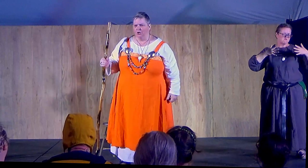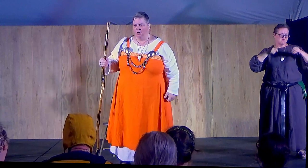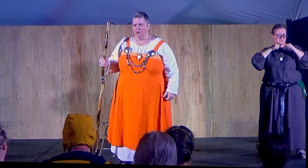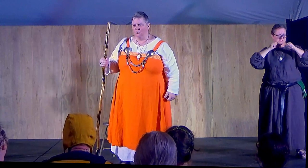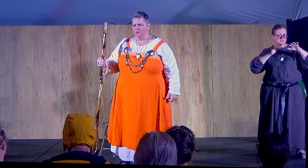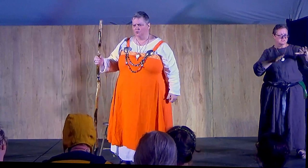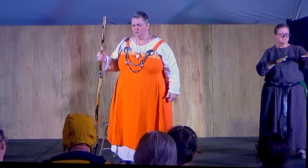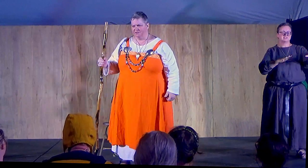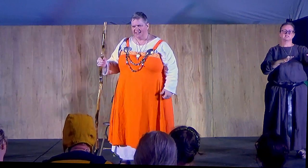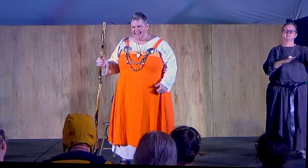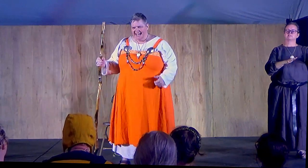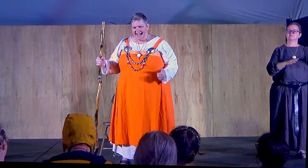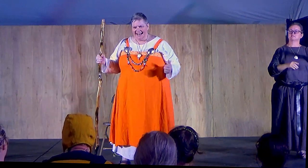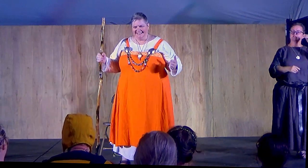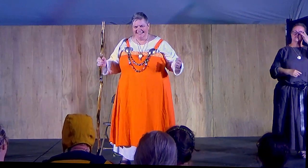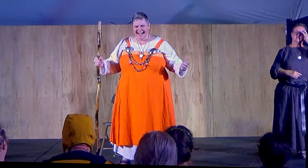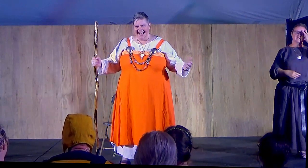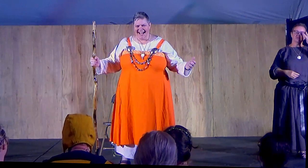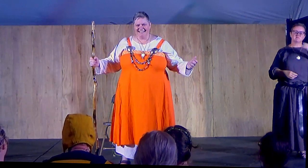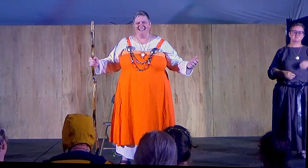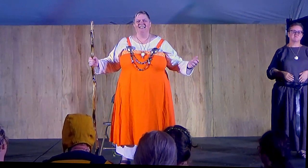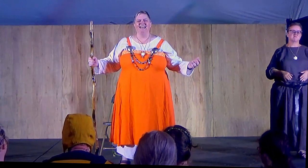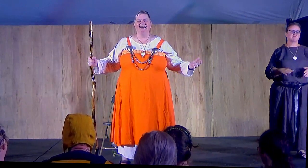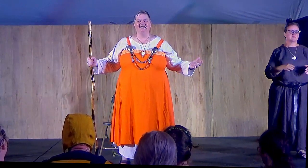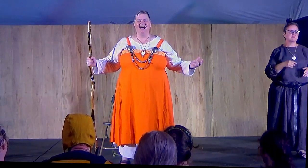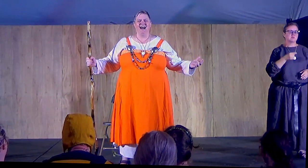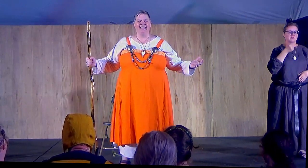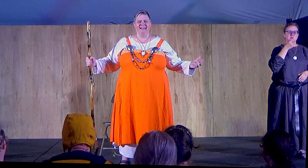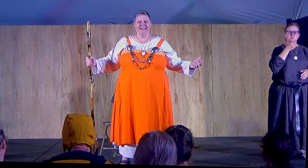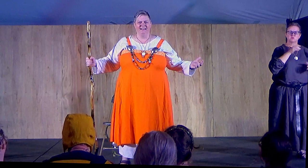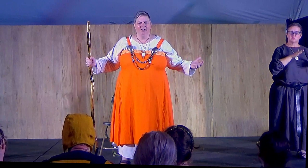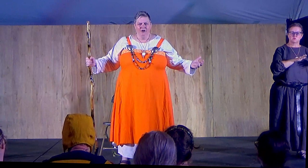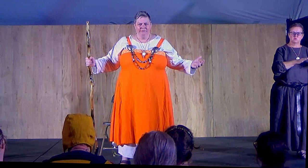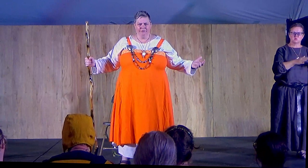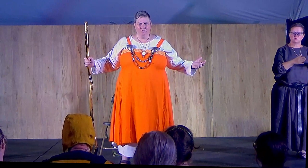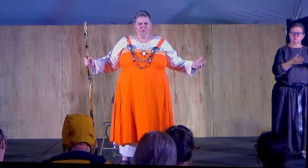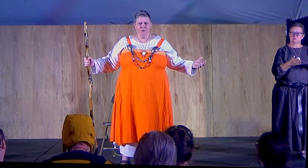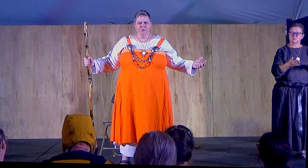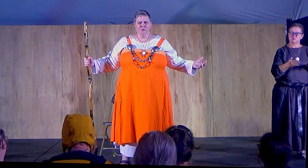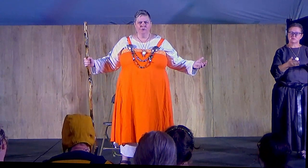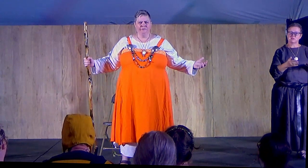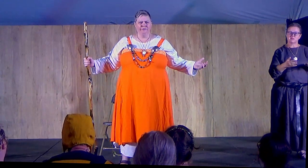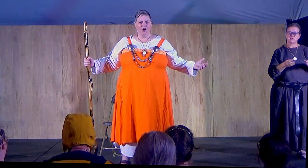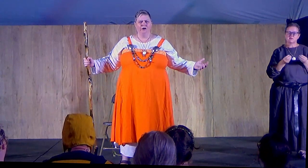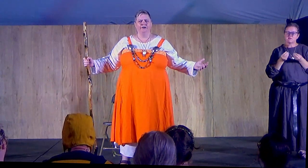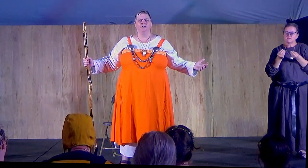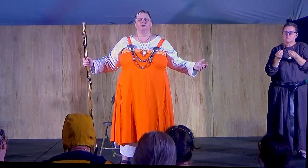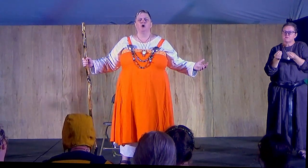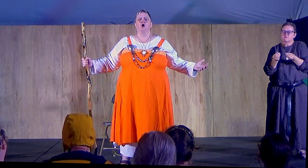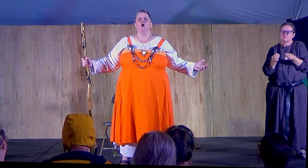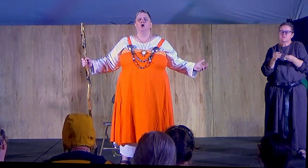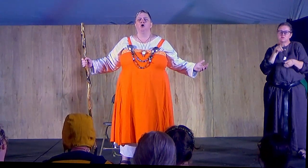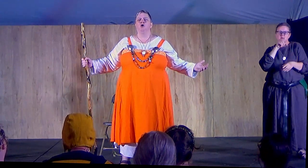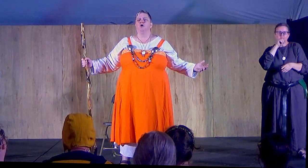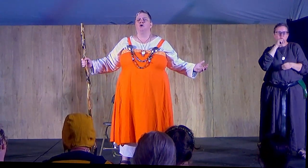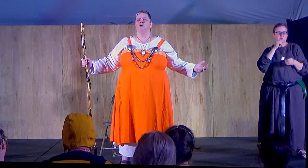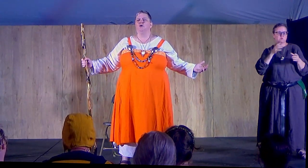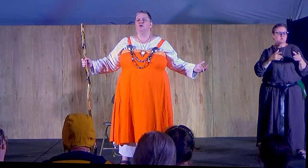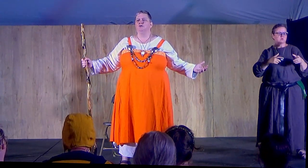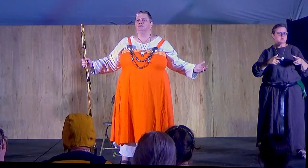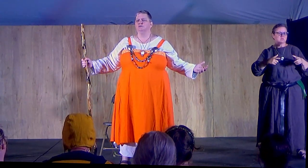Atlantean blows. And as they lay dying, food